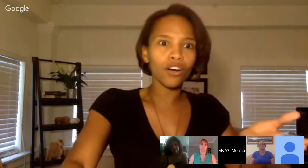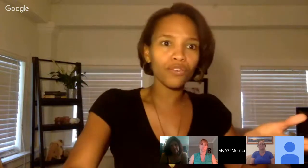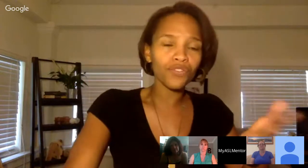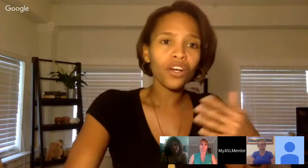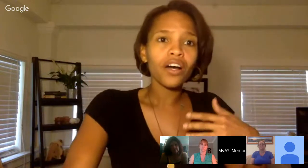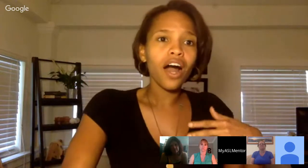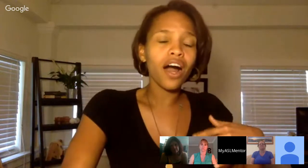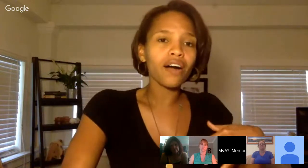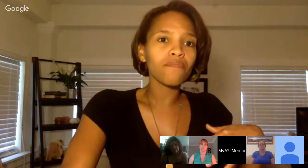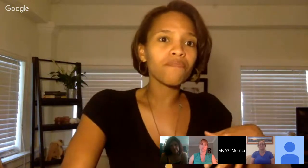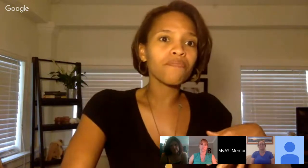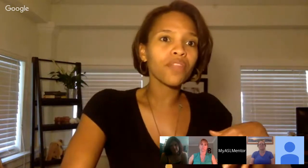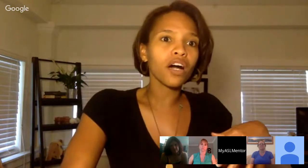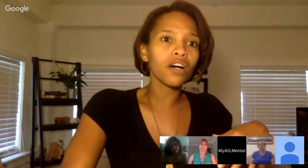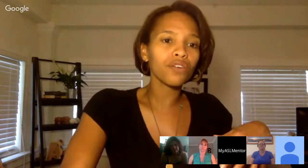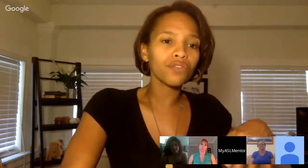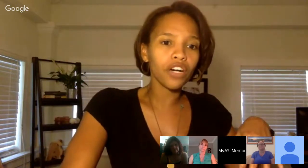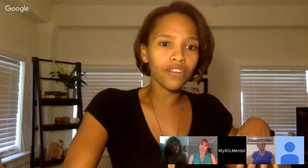idea of